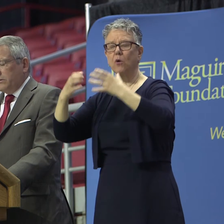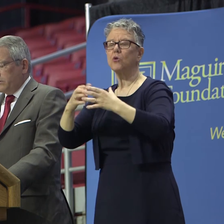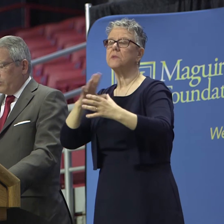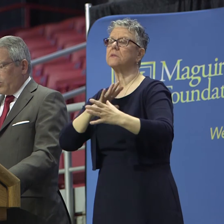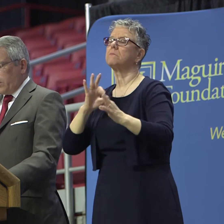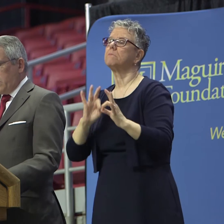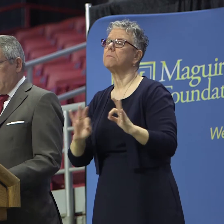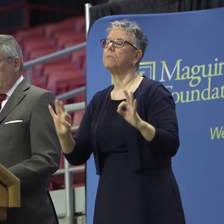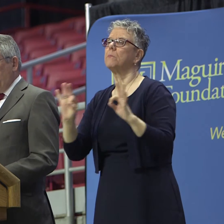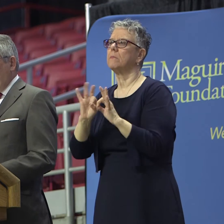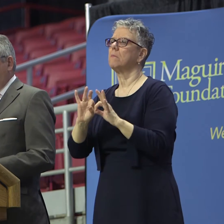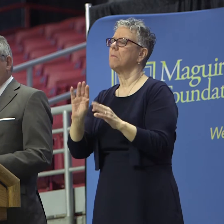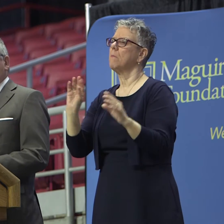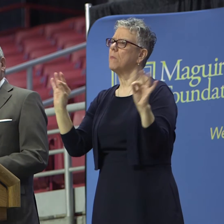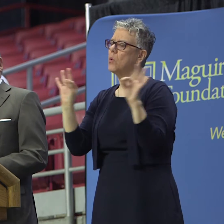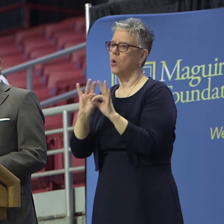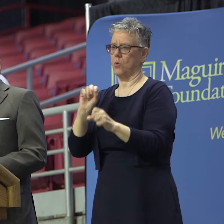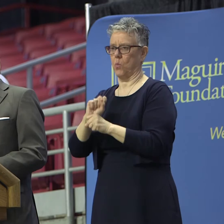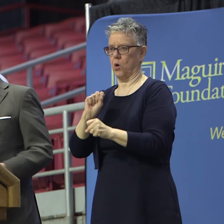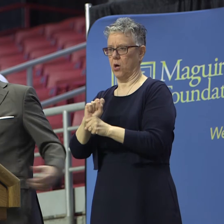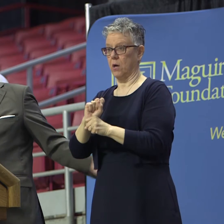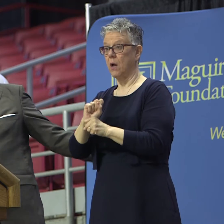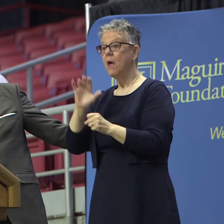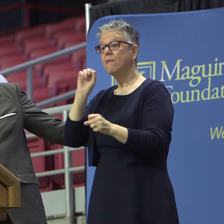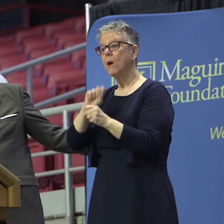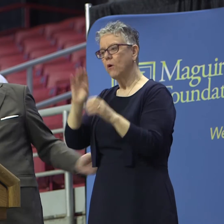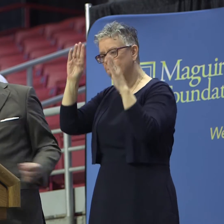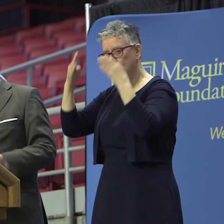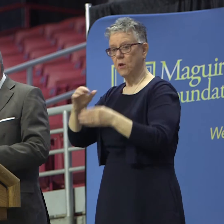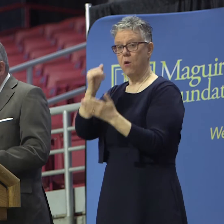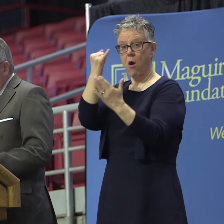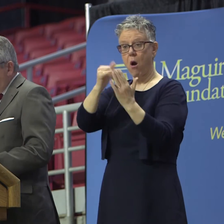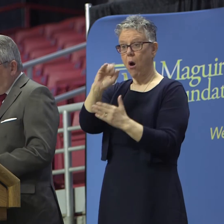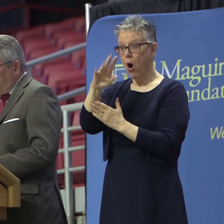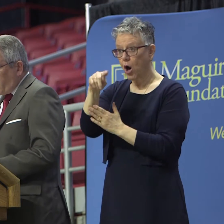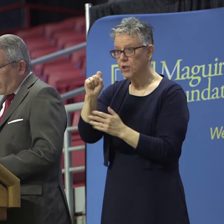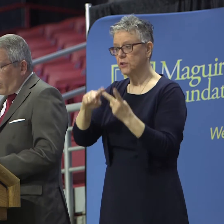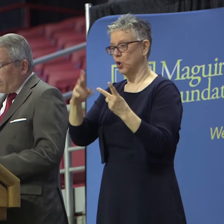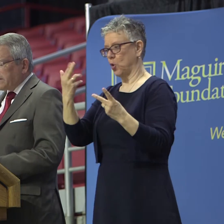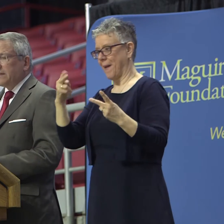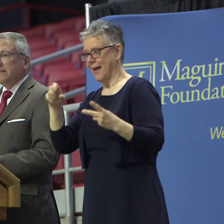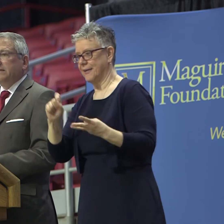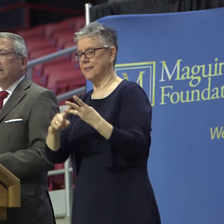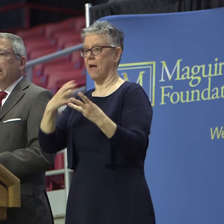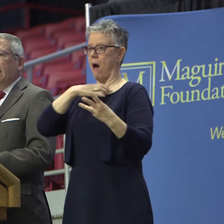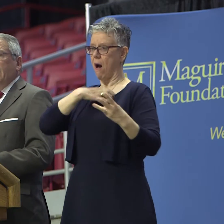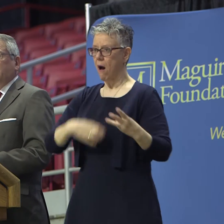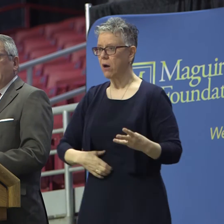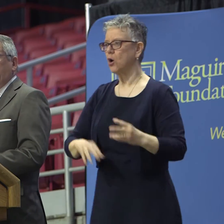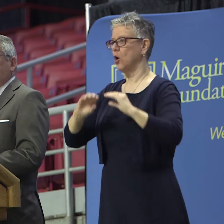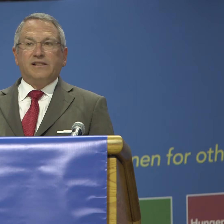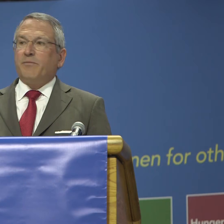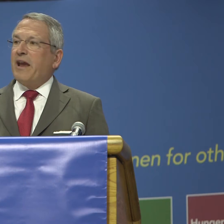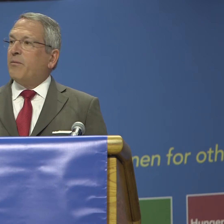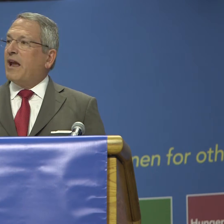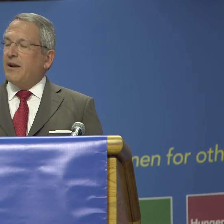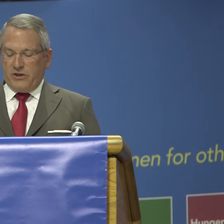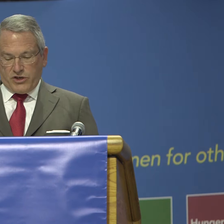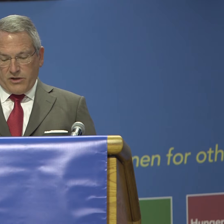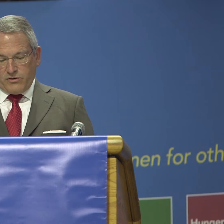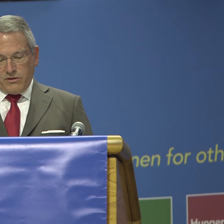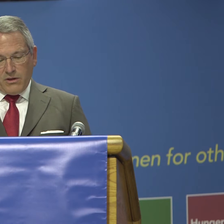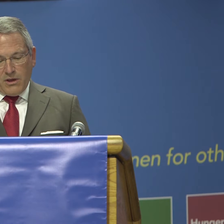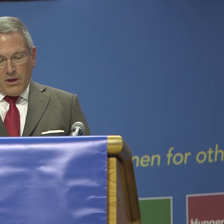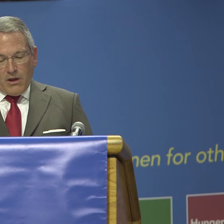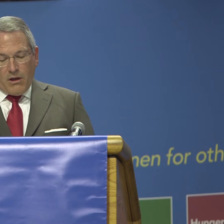essential work. It focuses on arts and humanities, hunger and homelessness, and education, as the banner behind